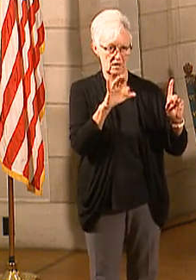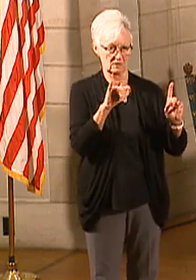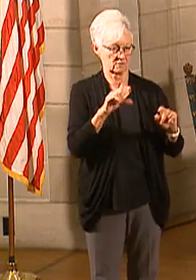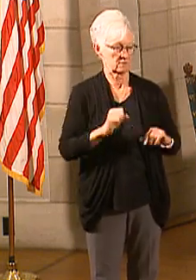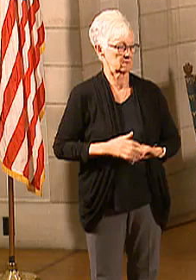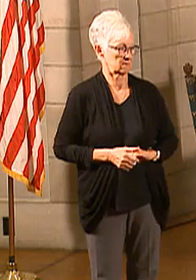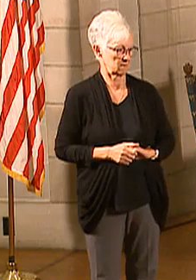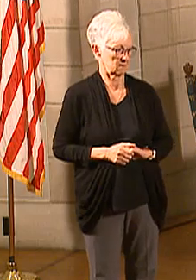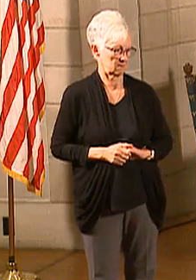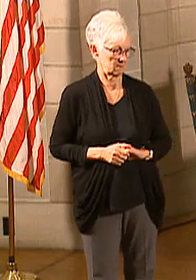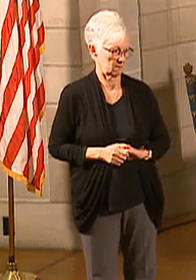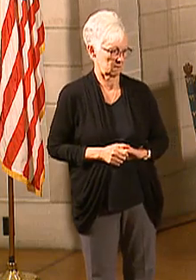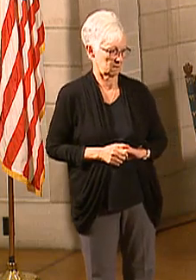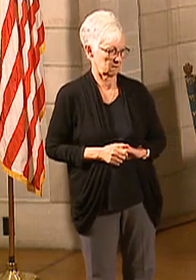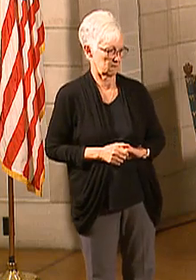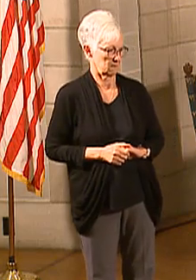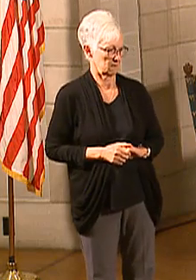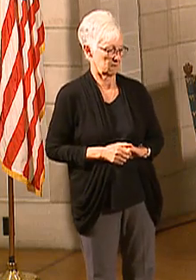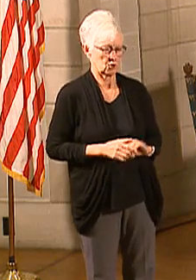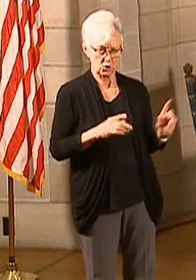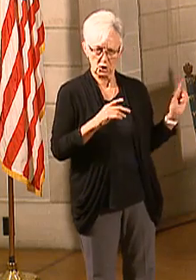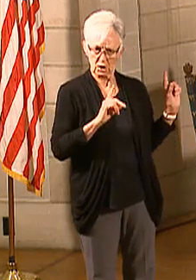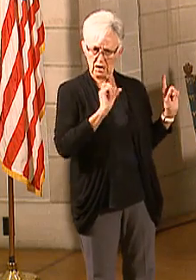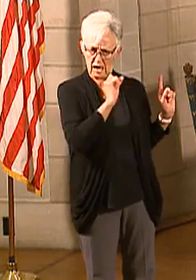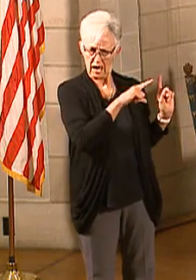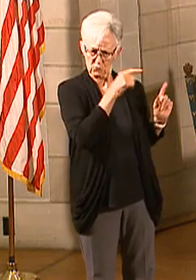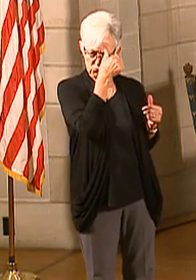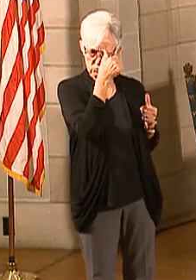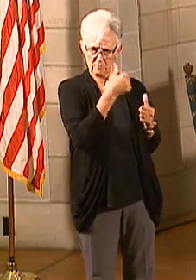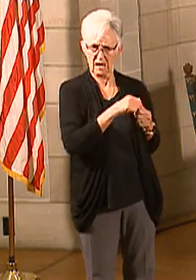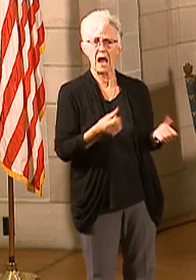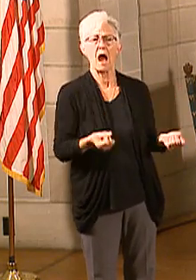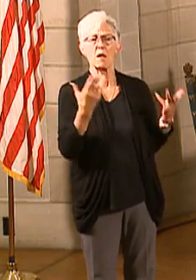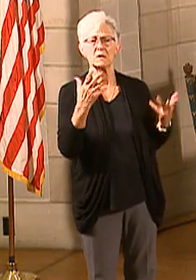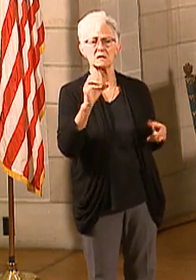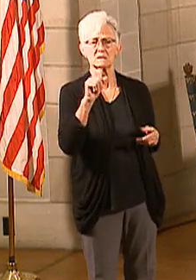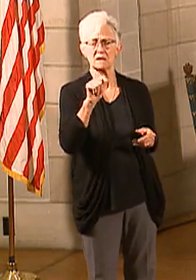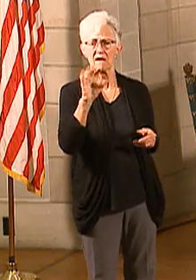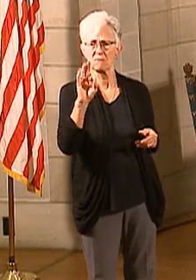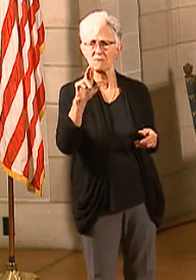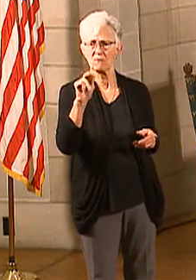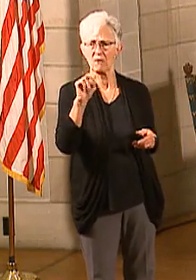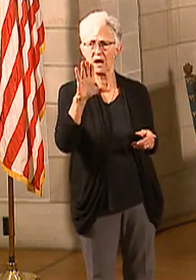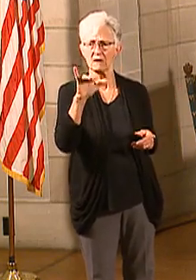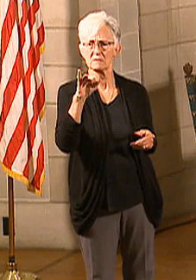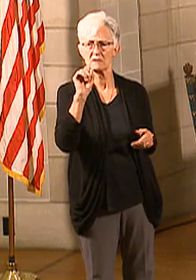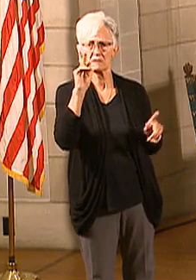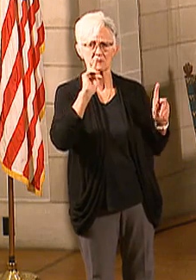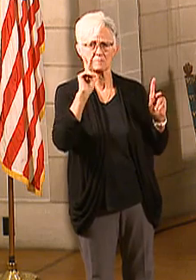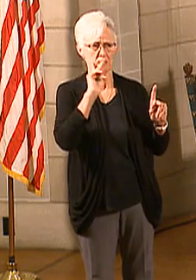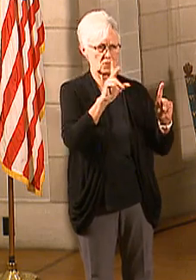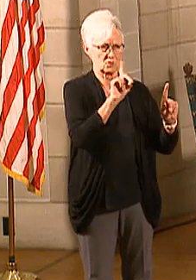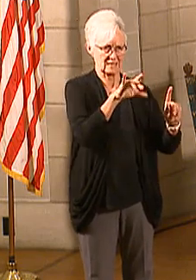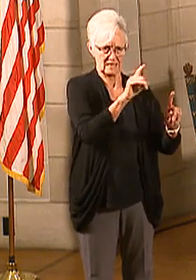the top of your head, how many of those St. Francis folks made the transition over to the state? It's a pretty high number.